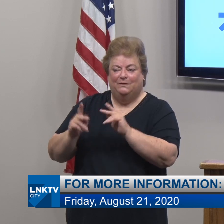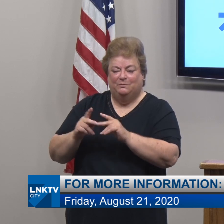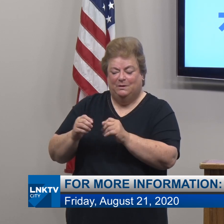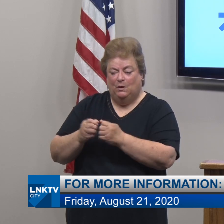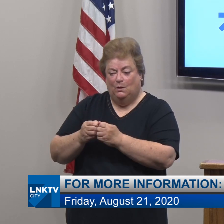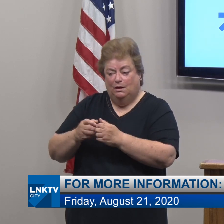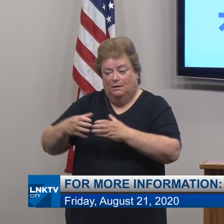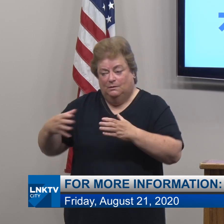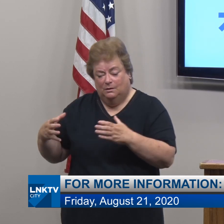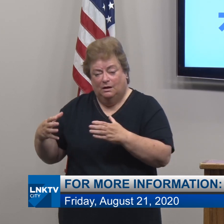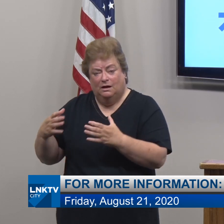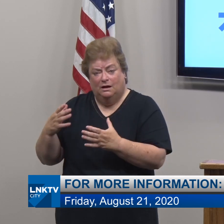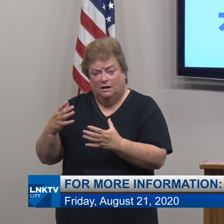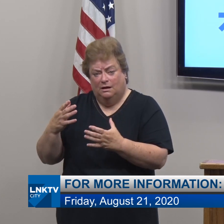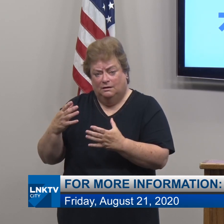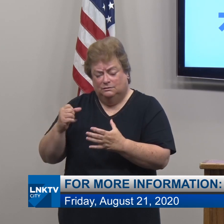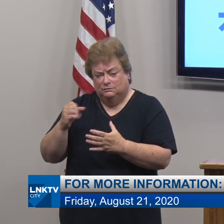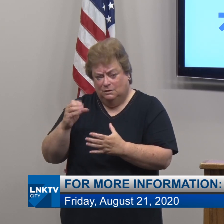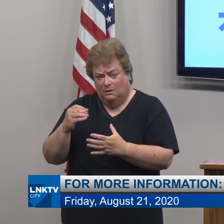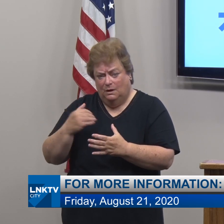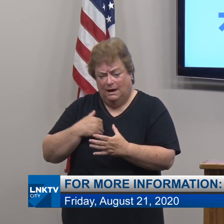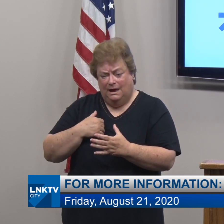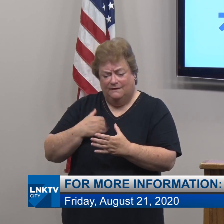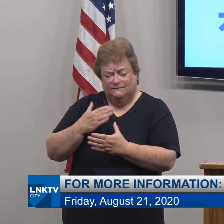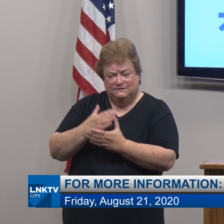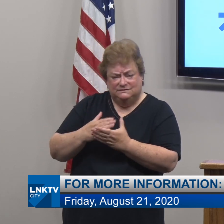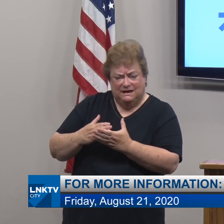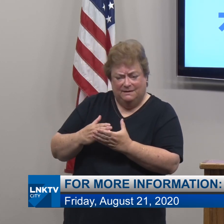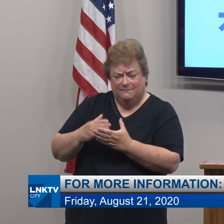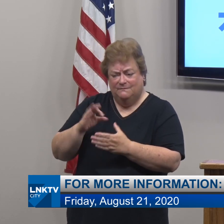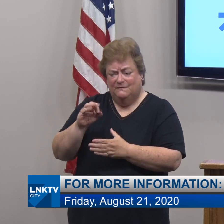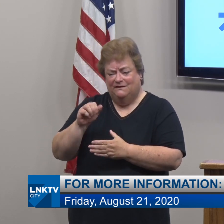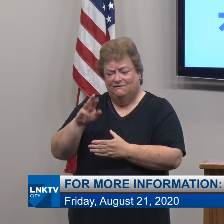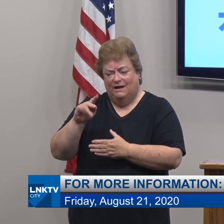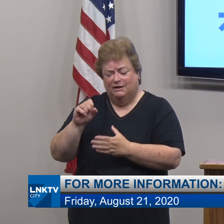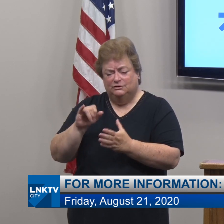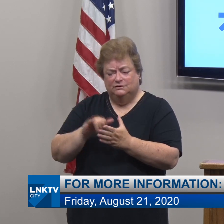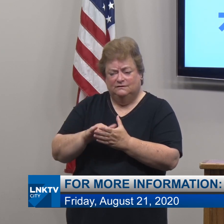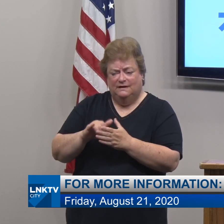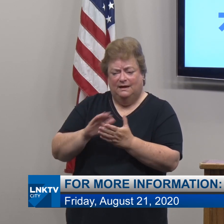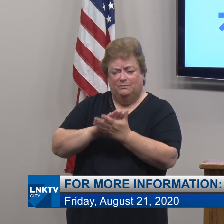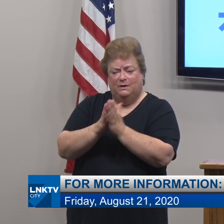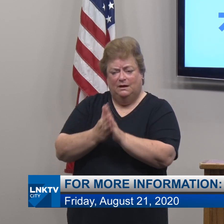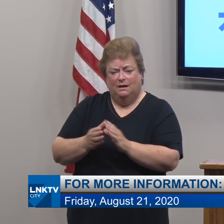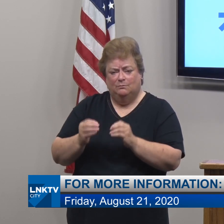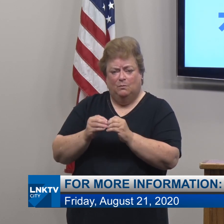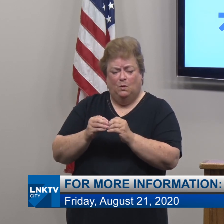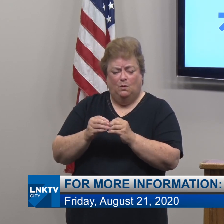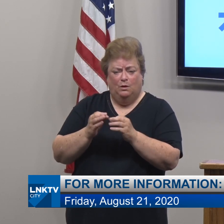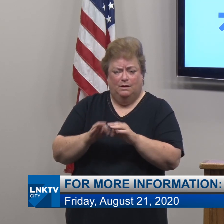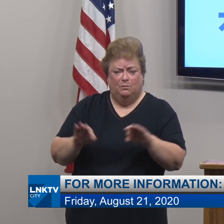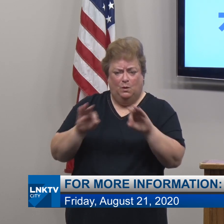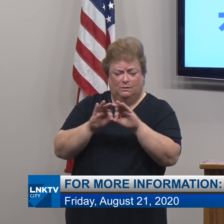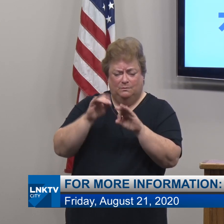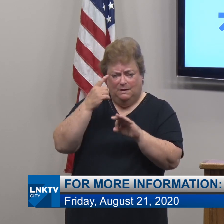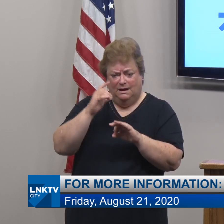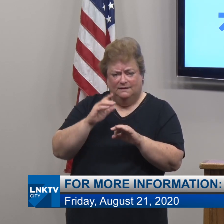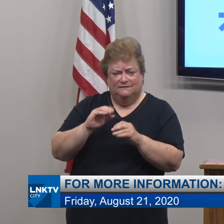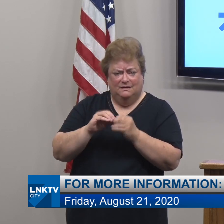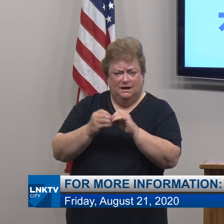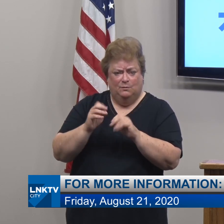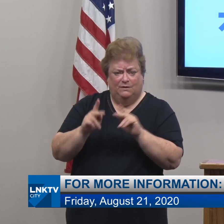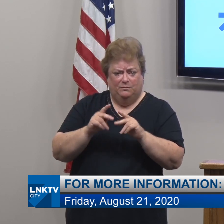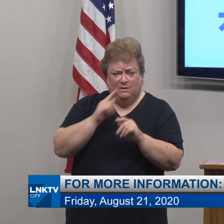mandate. Are there certain aspects or factors that become more important because we have a larger population?